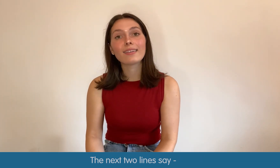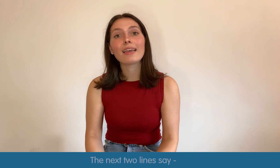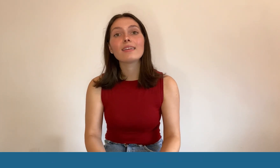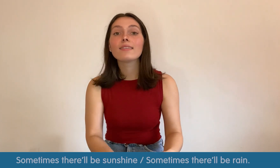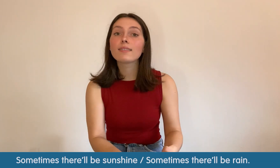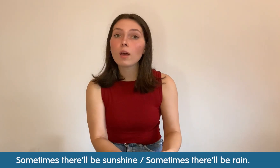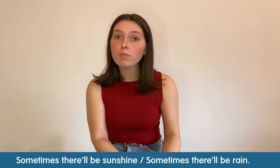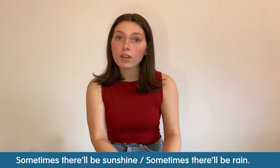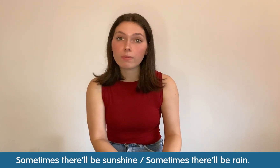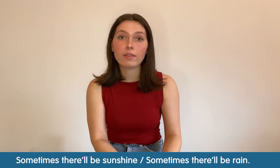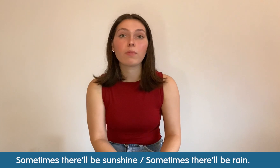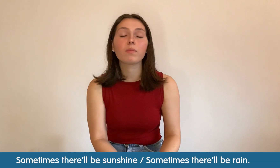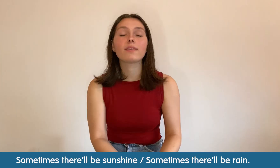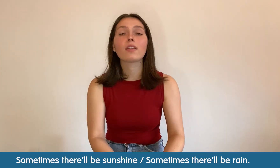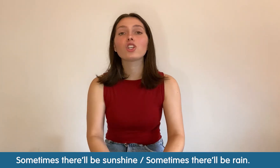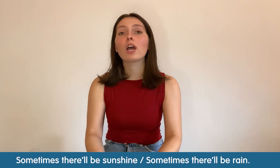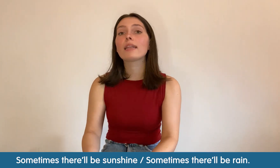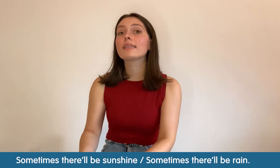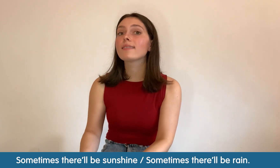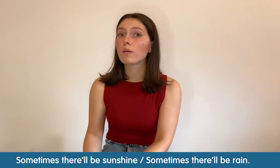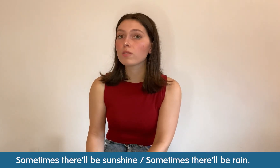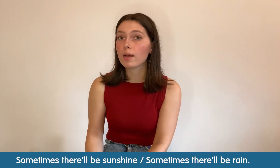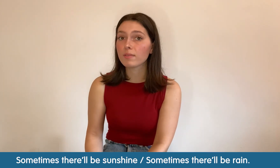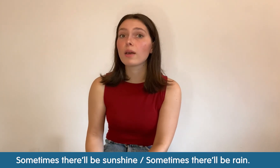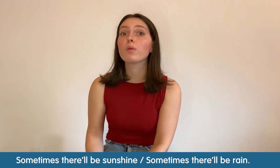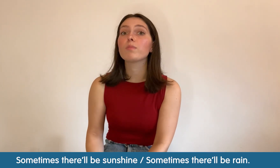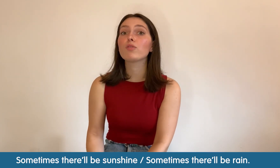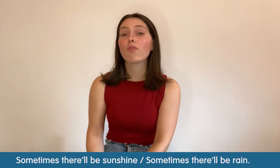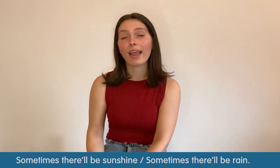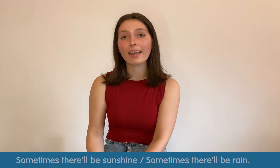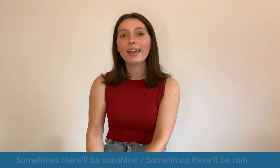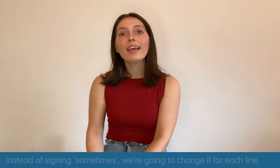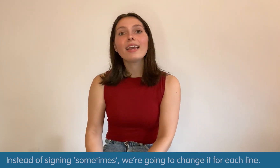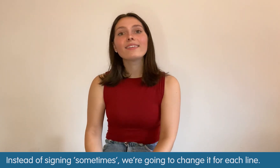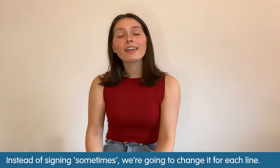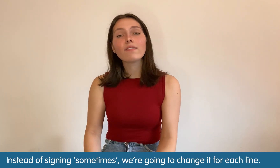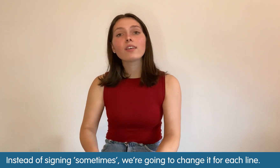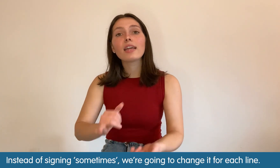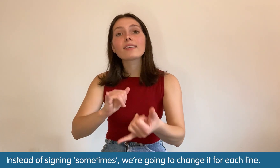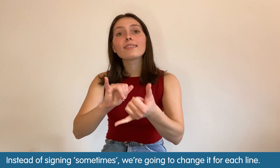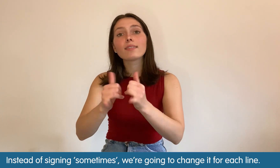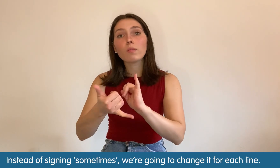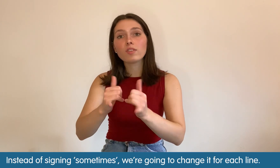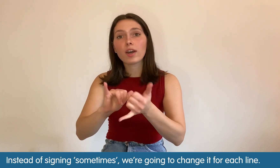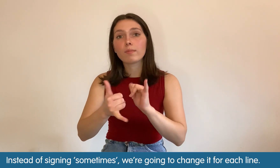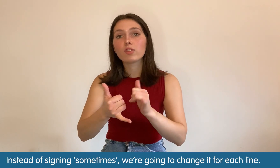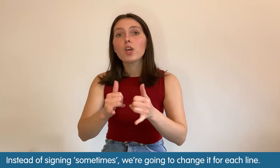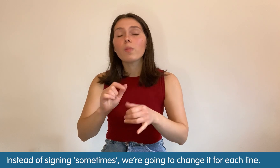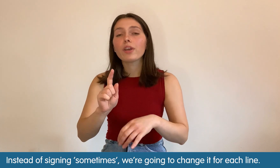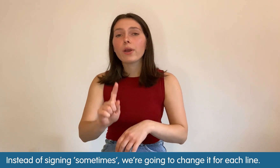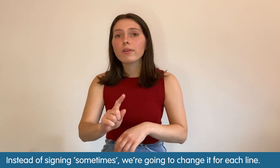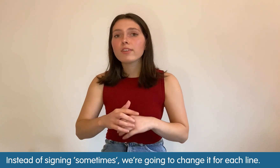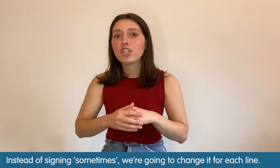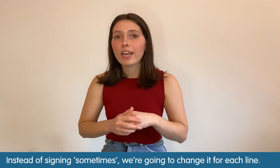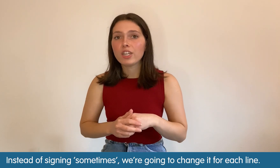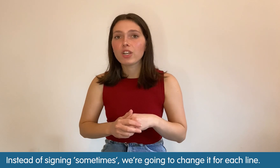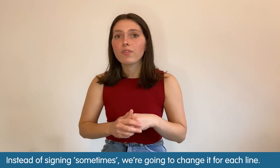say, sometimes there will be sunshine, sometimes there will be rain. Instead of signing sometimes, we're going to change it for